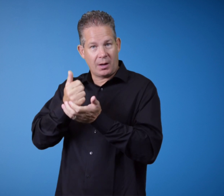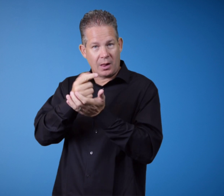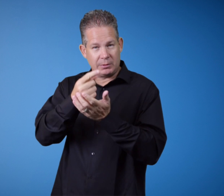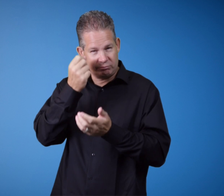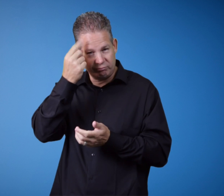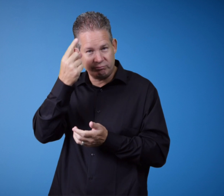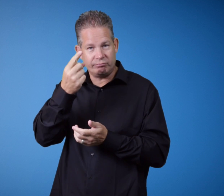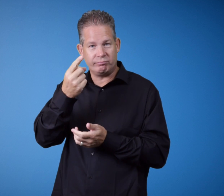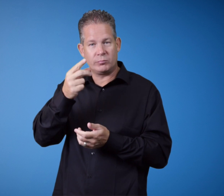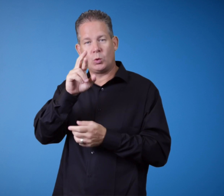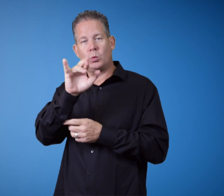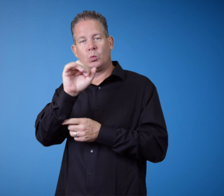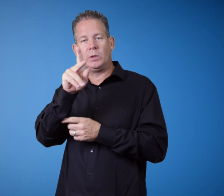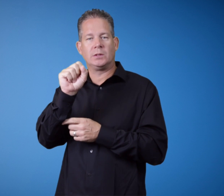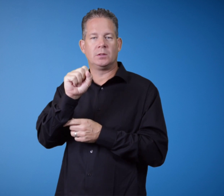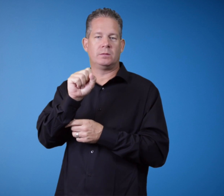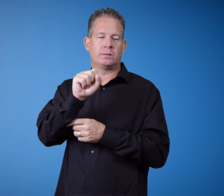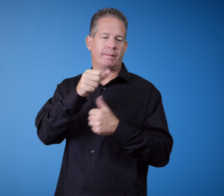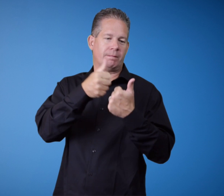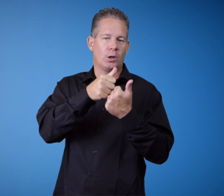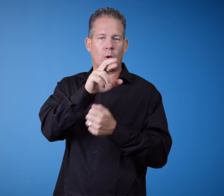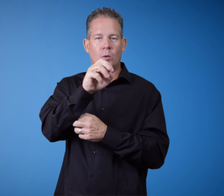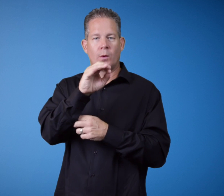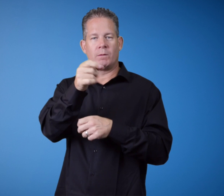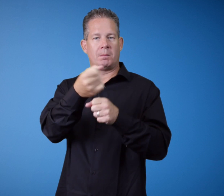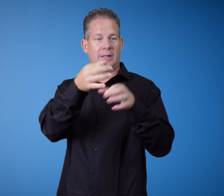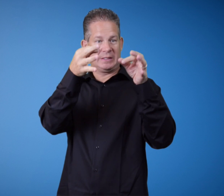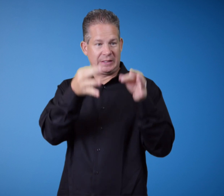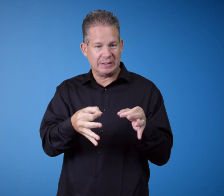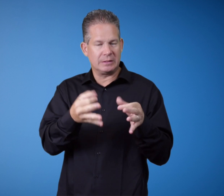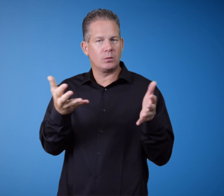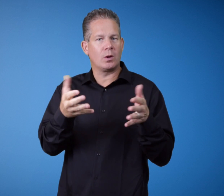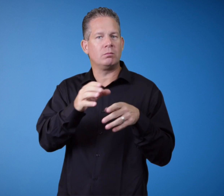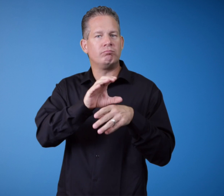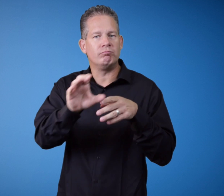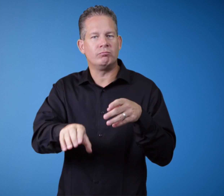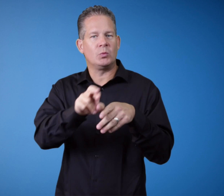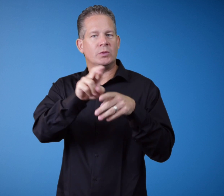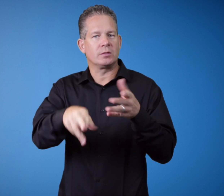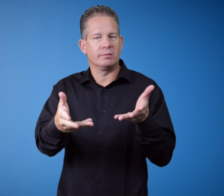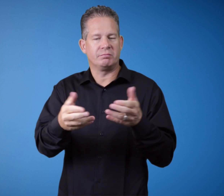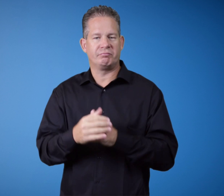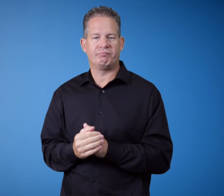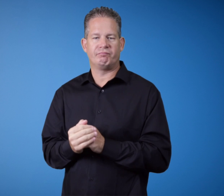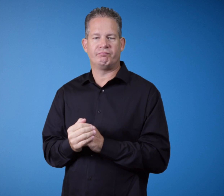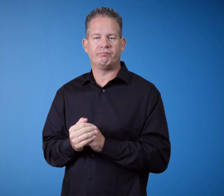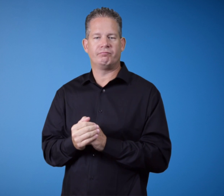Has someone helped you understand the risks or the rewards of making a certain decision, or what the consequences or result